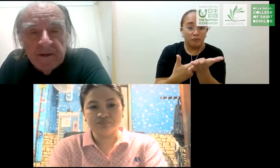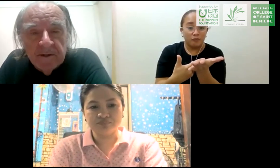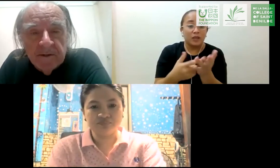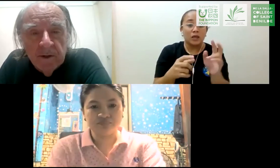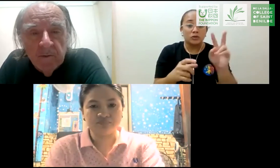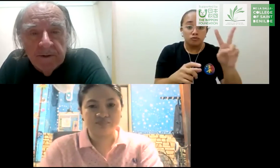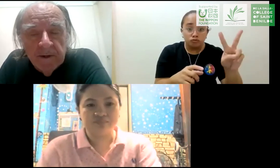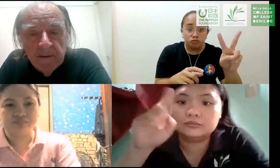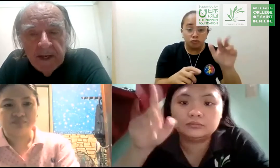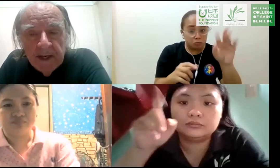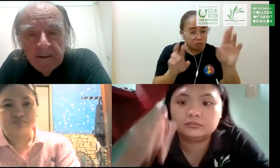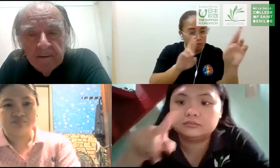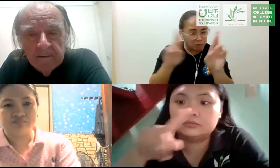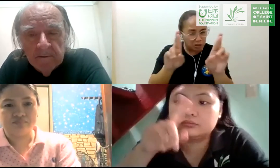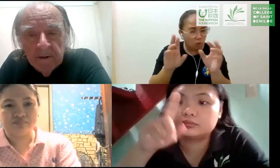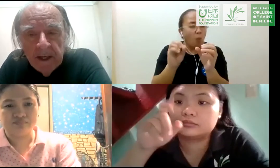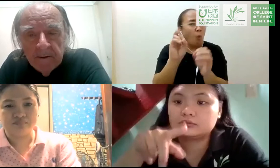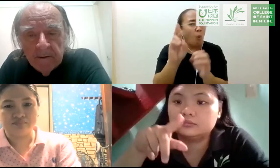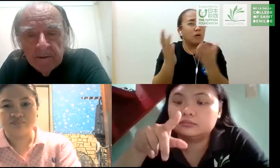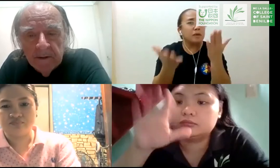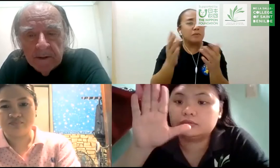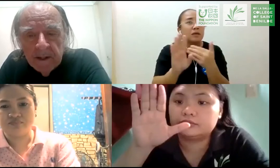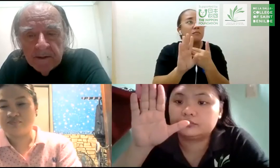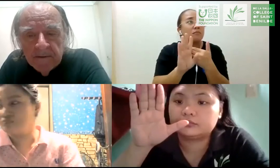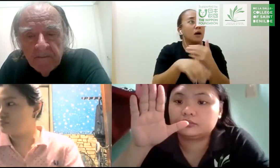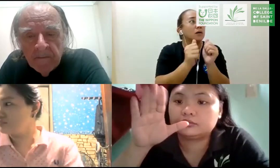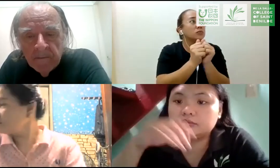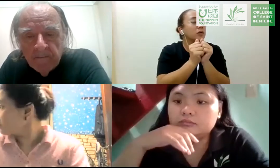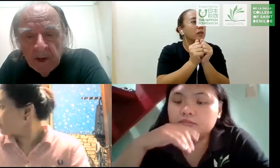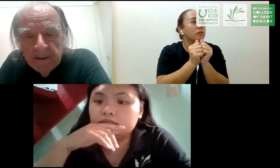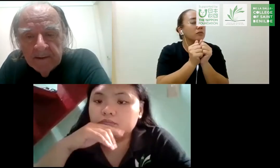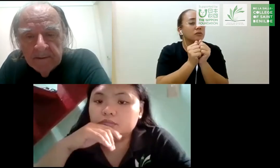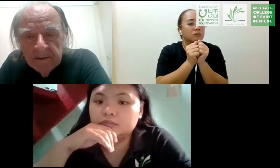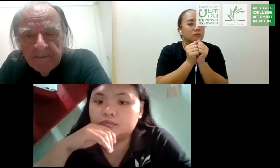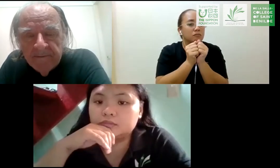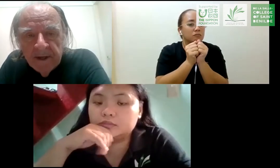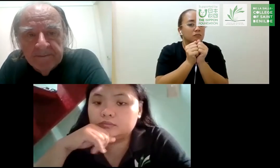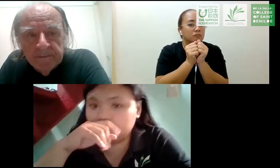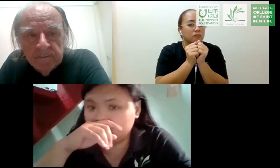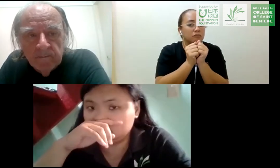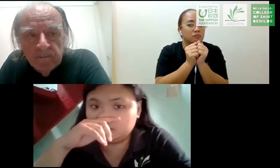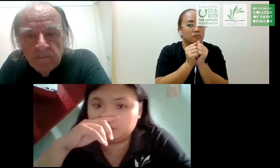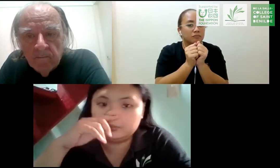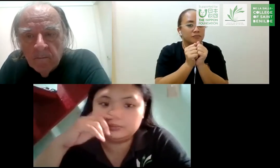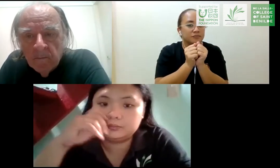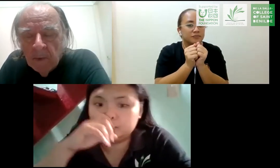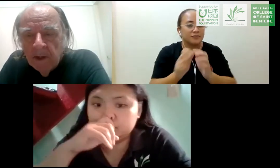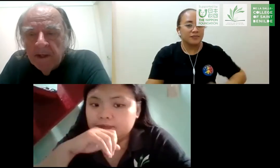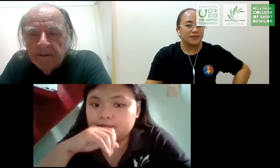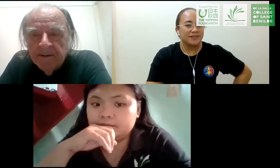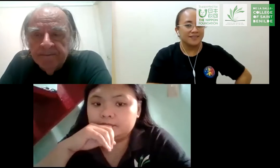2:15 to discuss, or you want to come back together to discuss? Sir, I have a question. This is